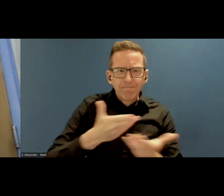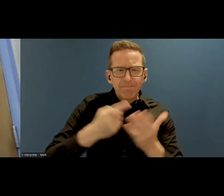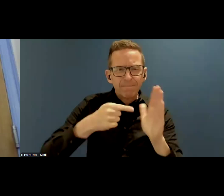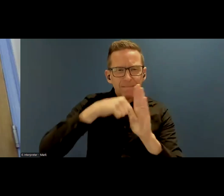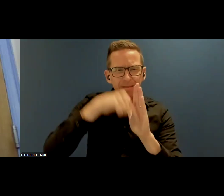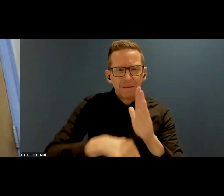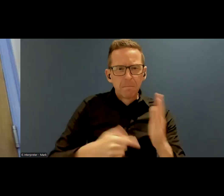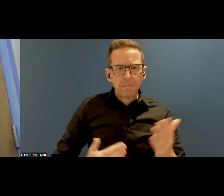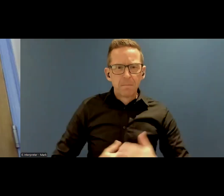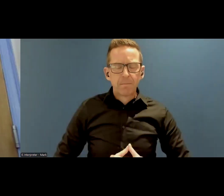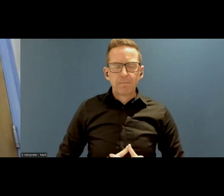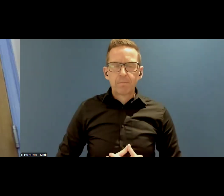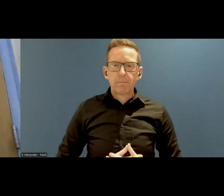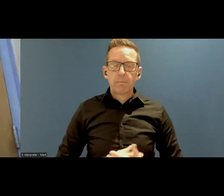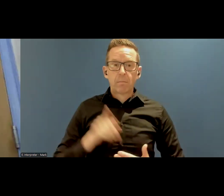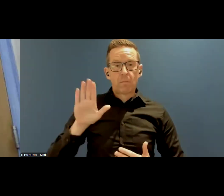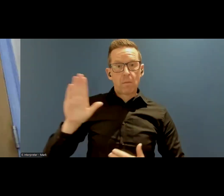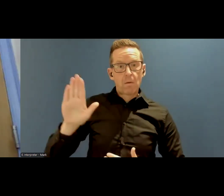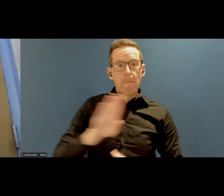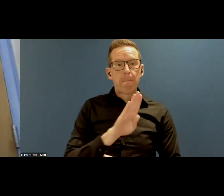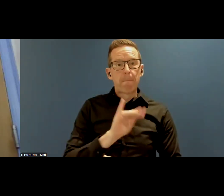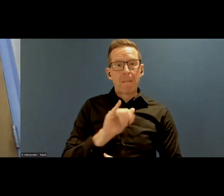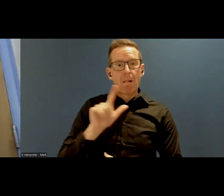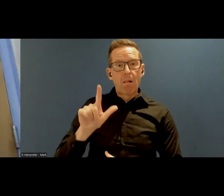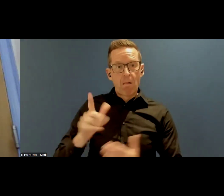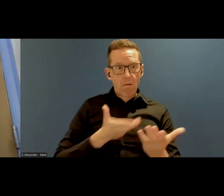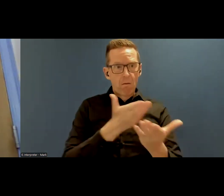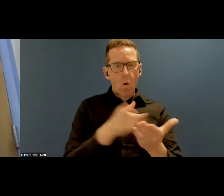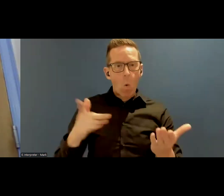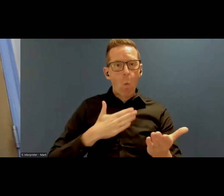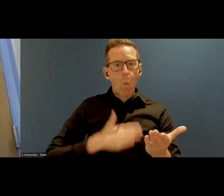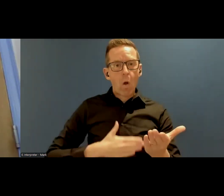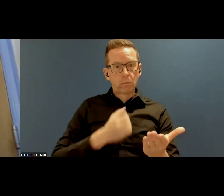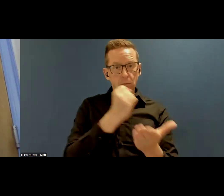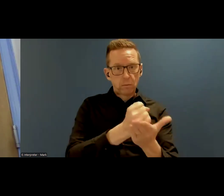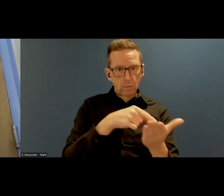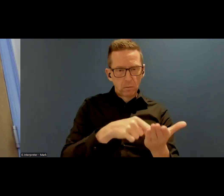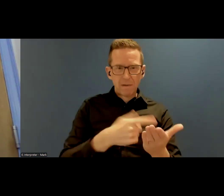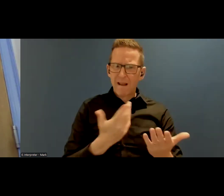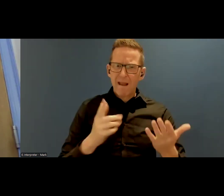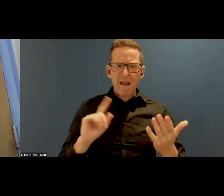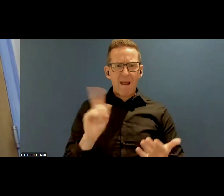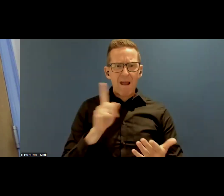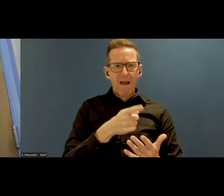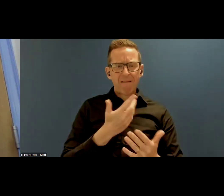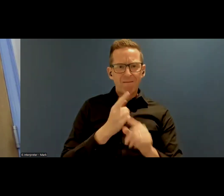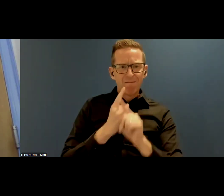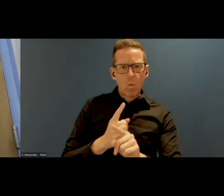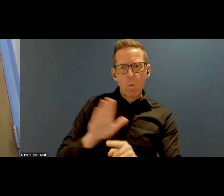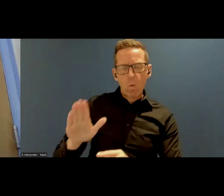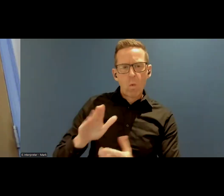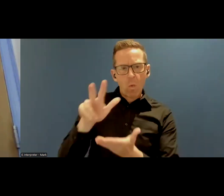resources, its approach fails to be rooted in the CRPD deinstitutionalization